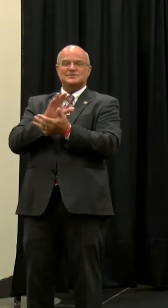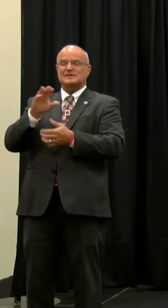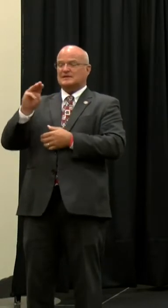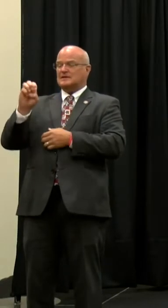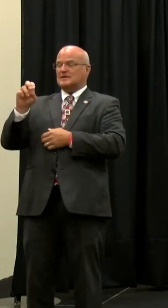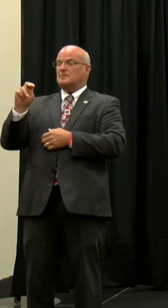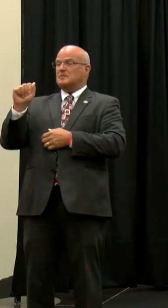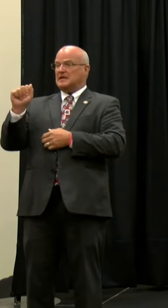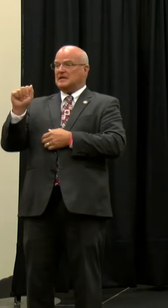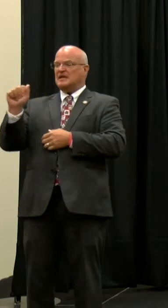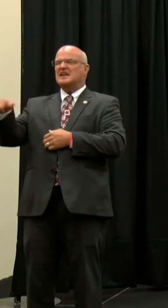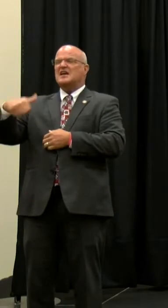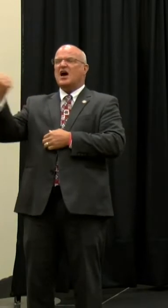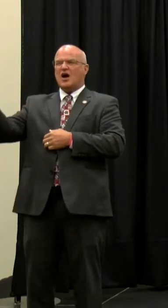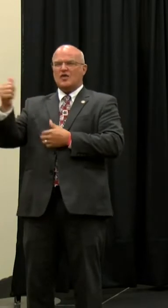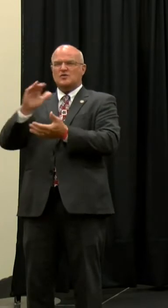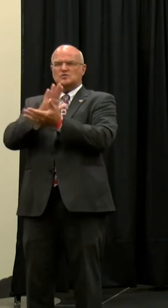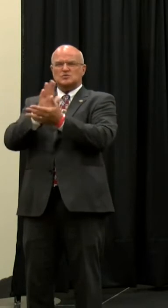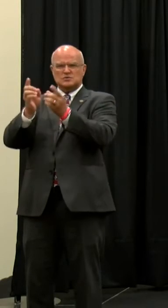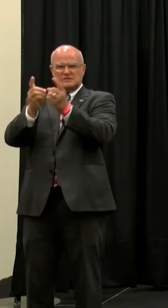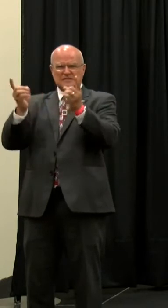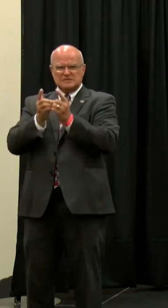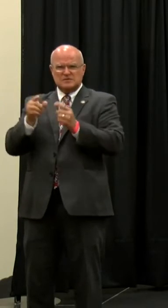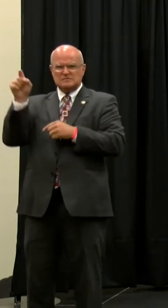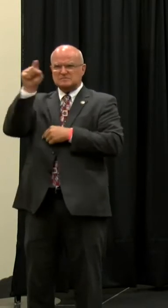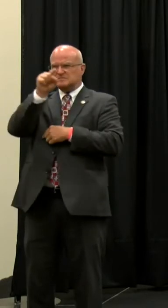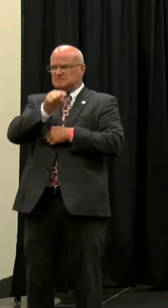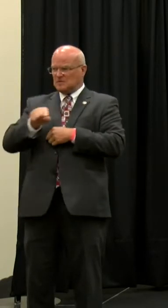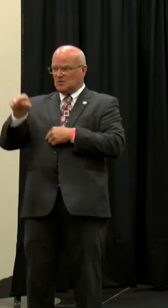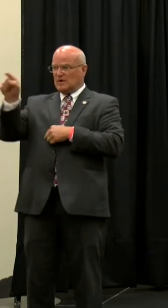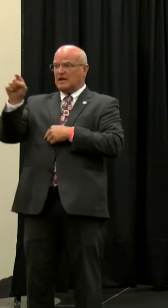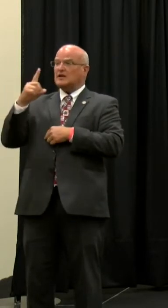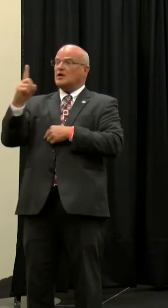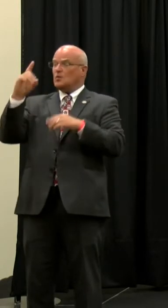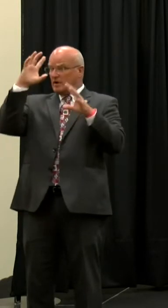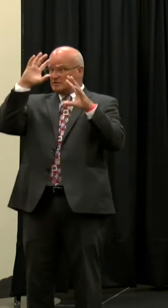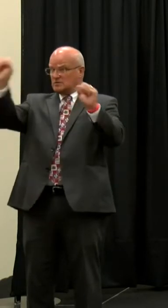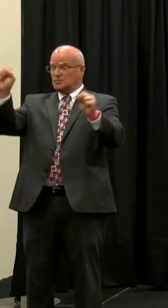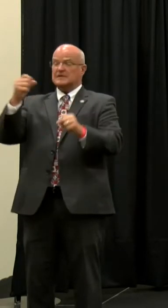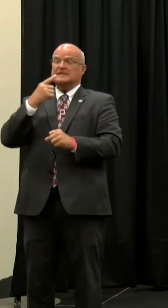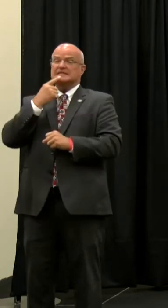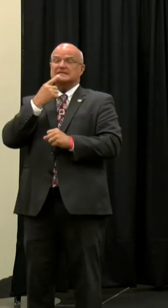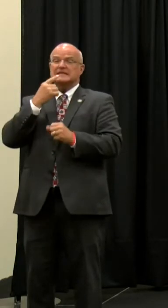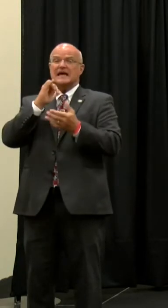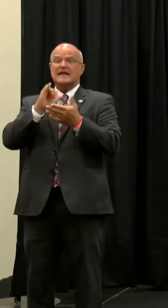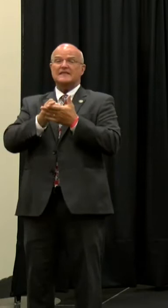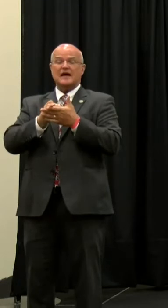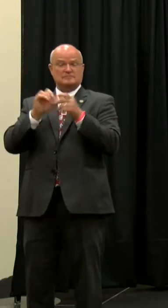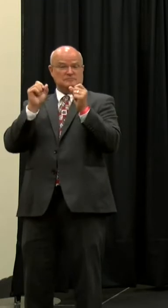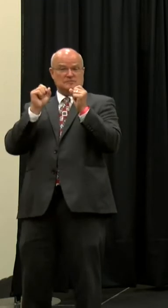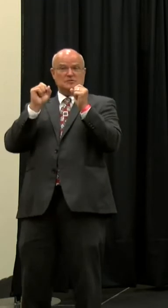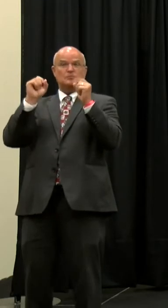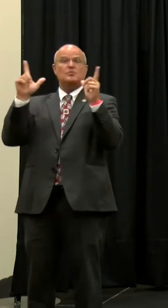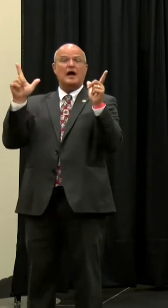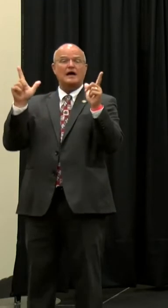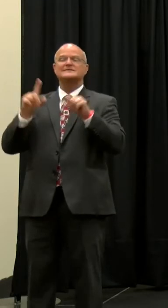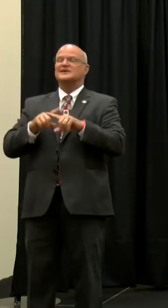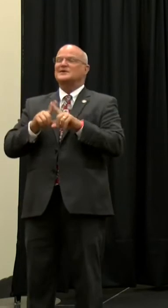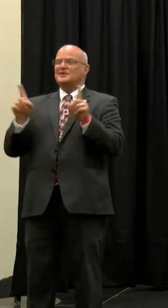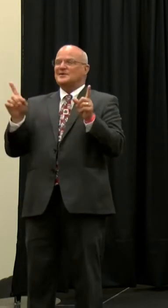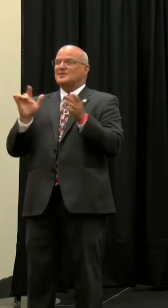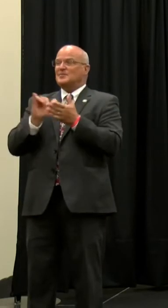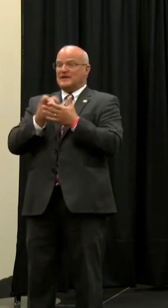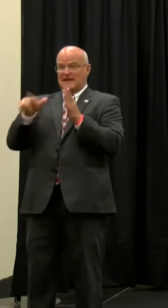but many of the other surrounding school districts, and one superintendent said that they were surprised, but